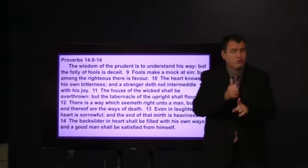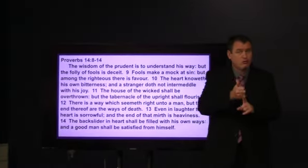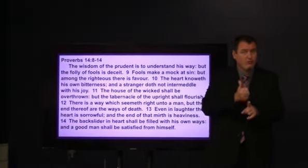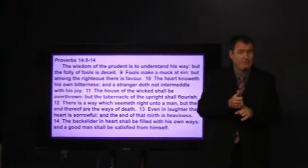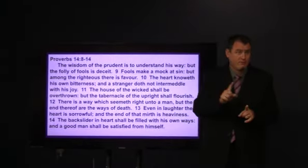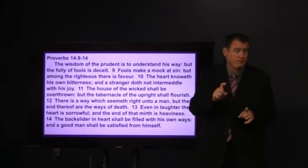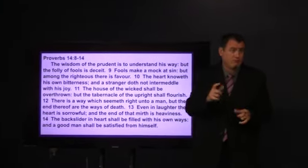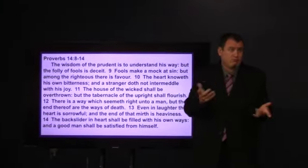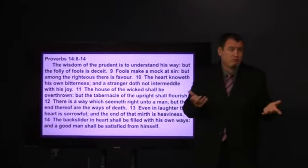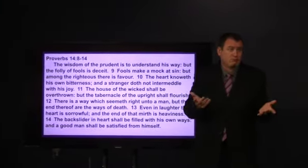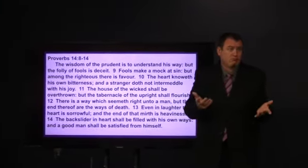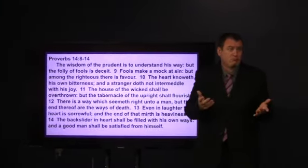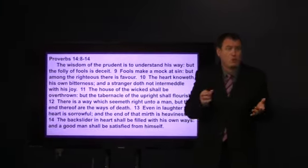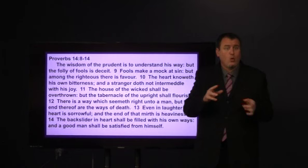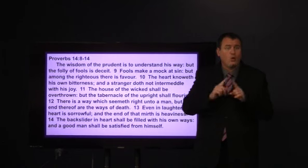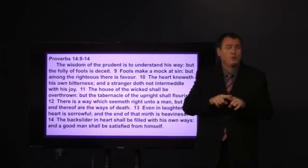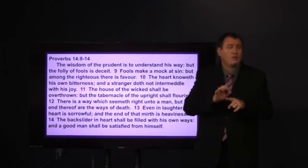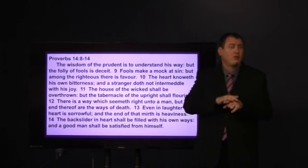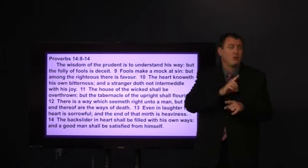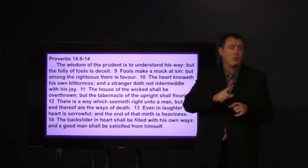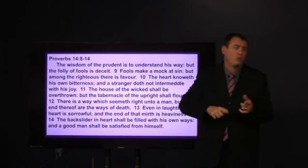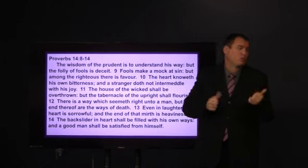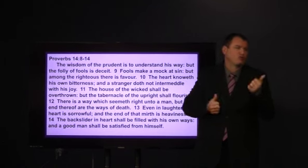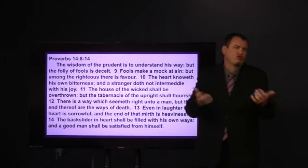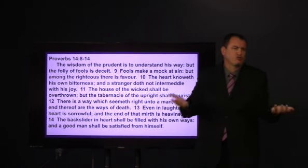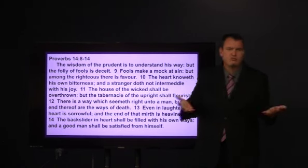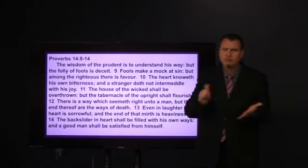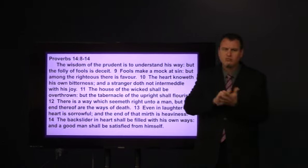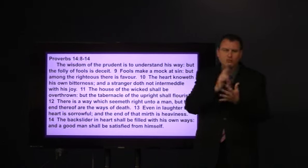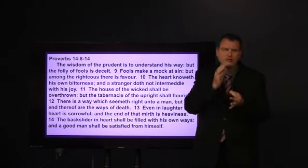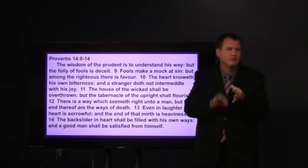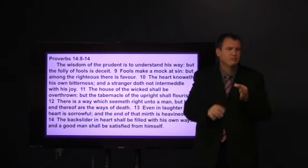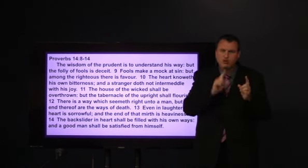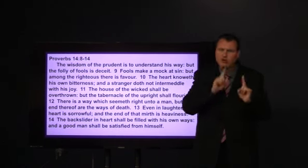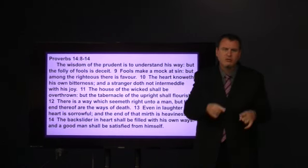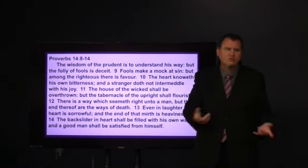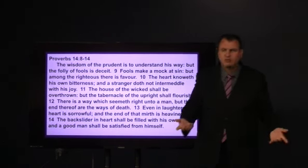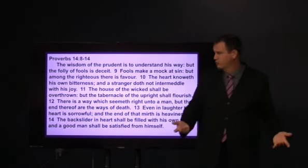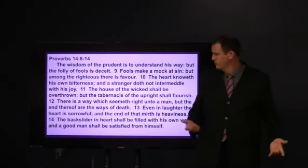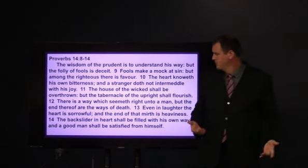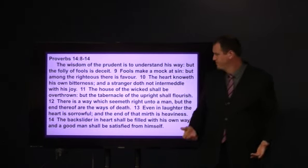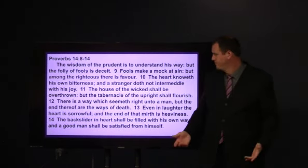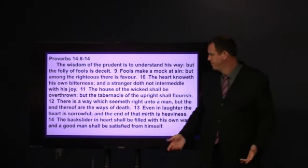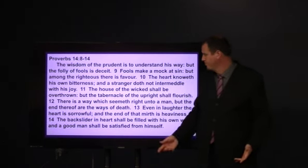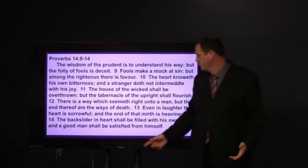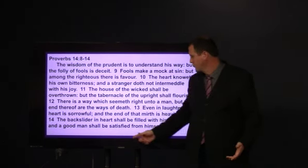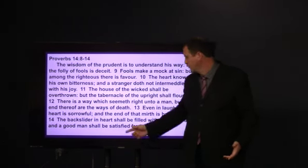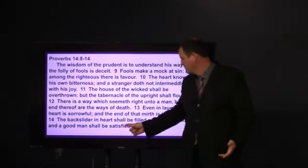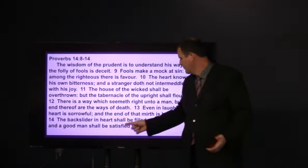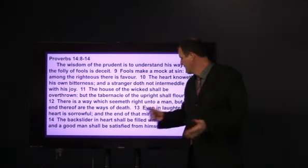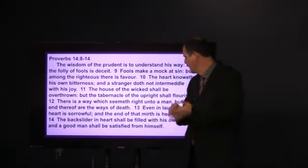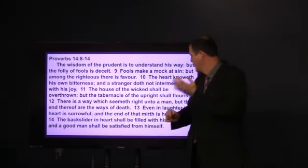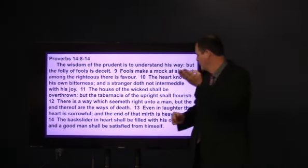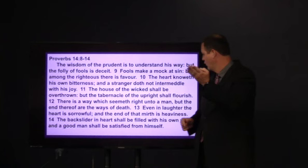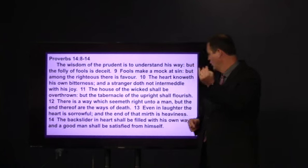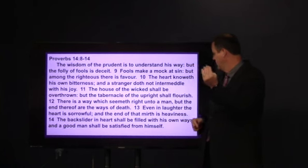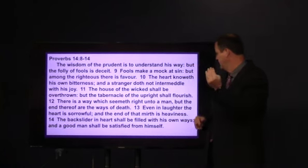Verse 12. Can you depend on yourself or the Lord? That's a simple answer.